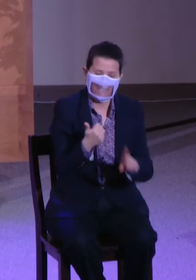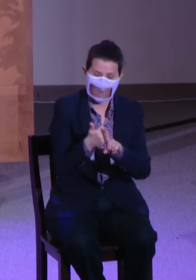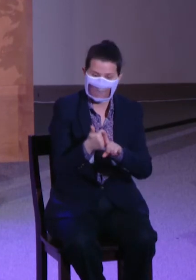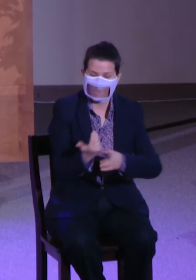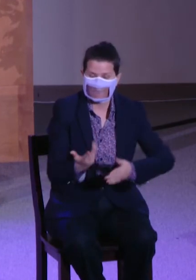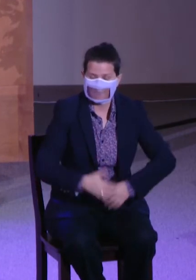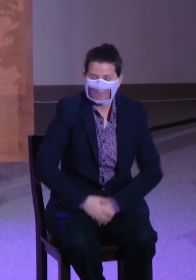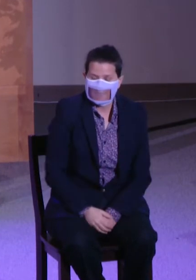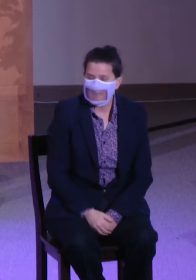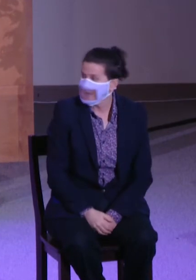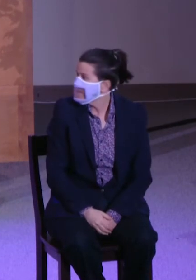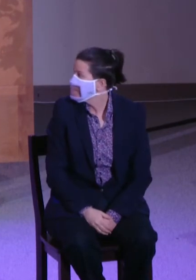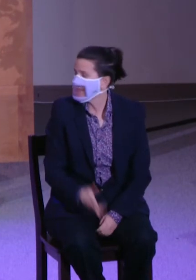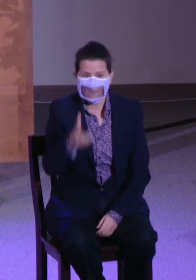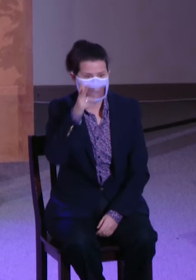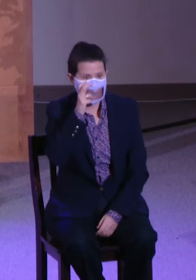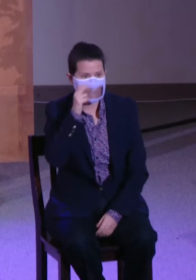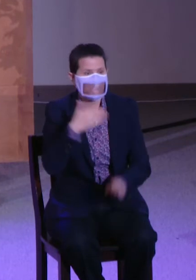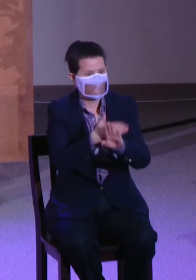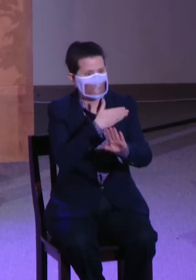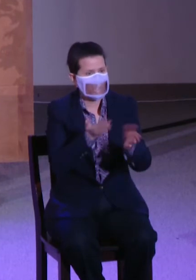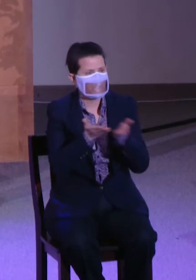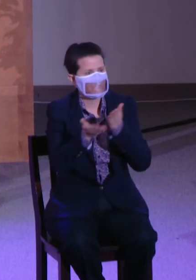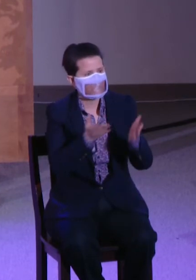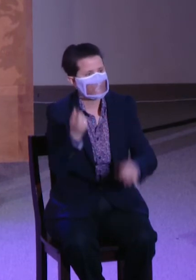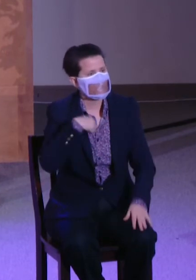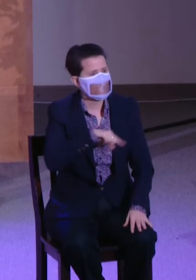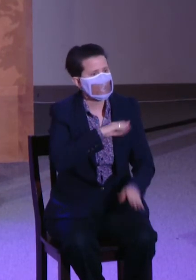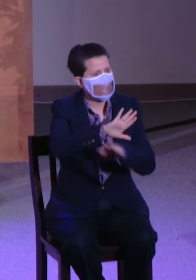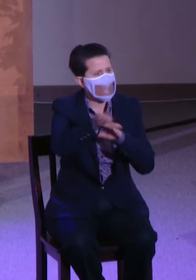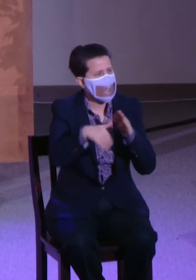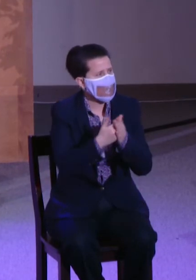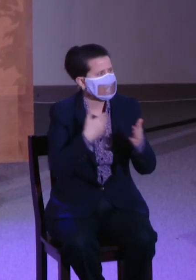And like Reverend Cindy said, this is the point of service where we should all be on a 10.